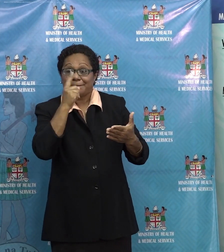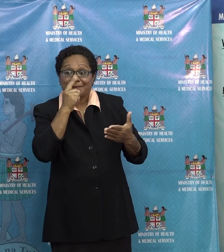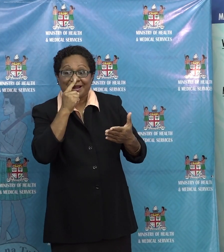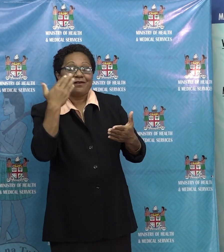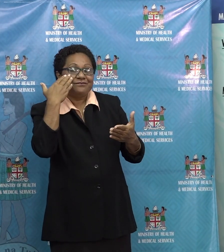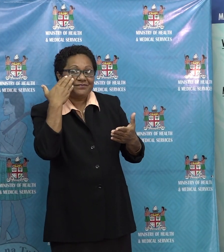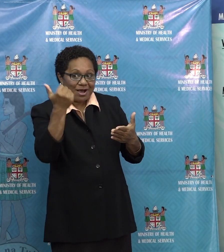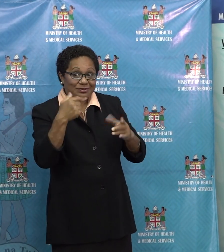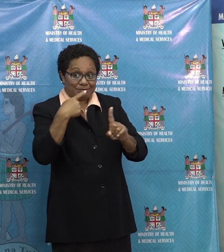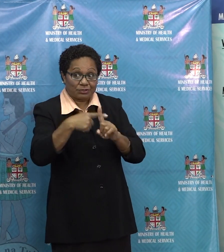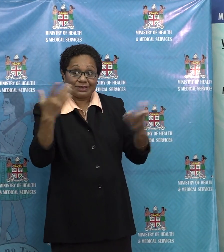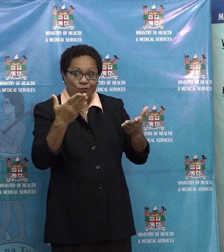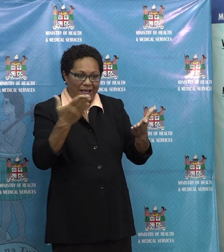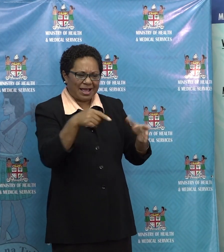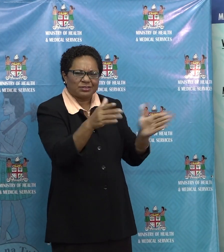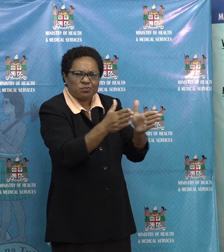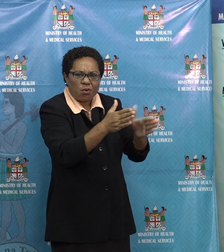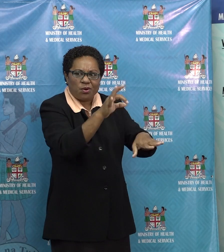the field hospital?